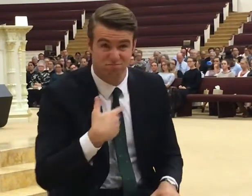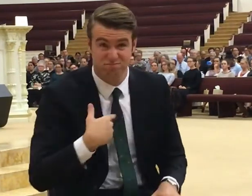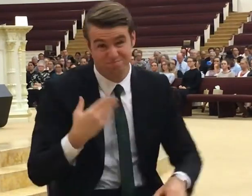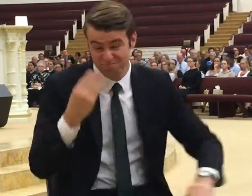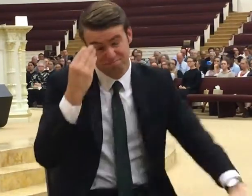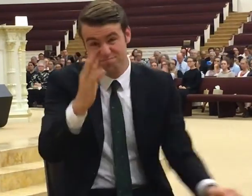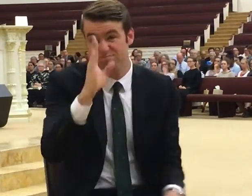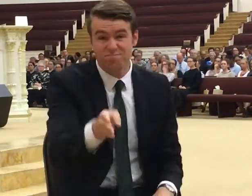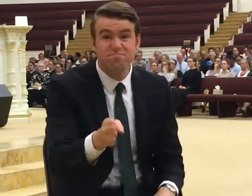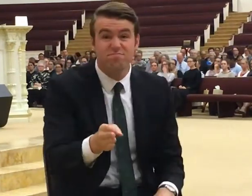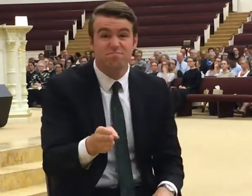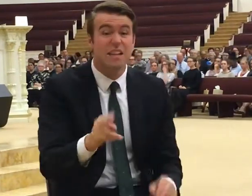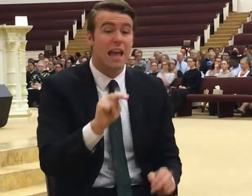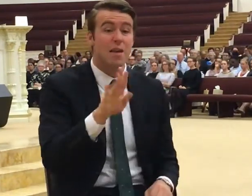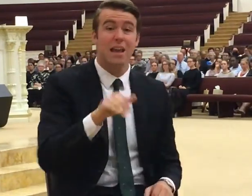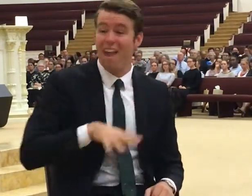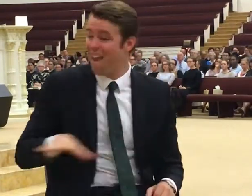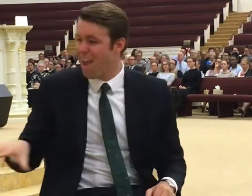But at the same time,